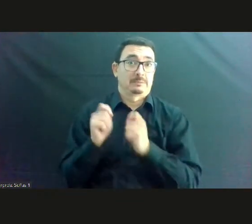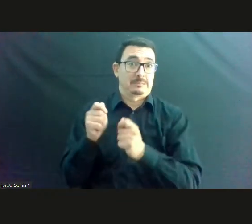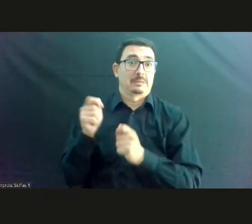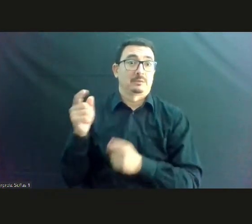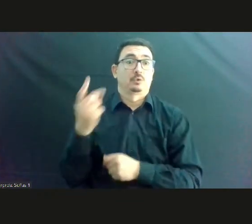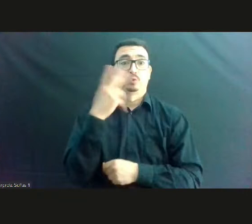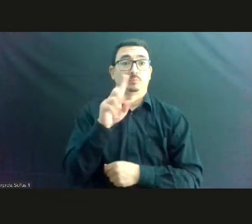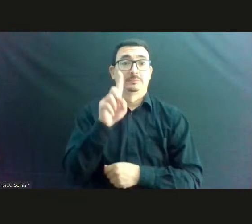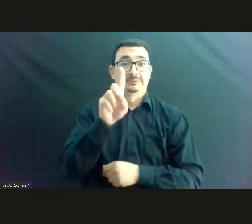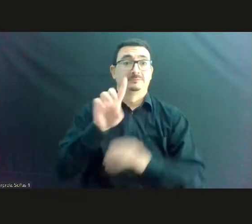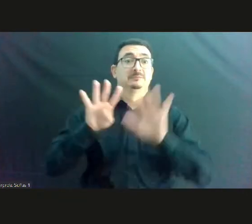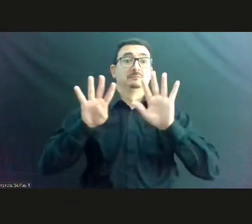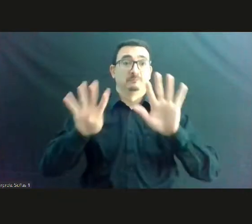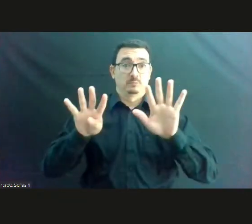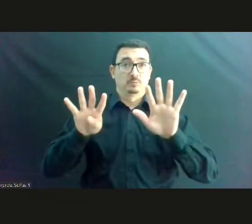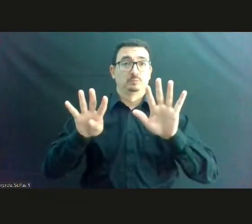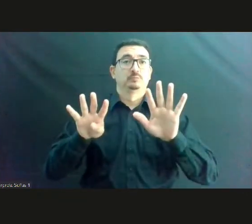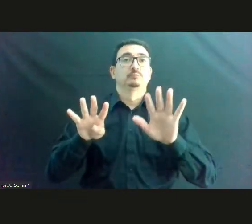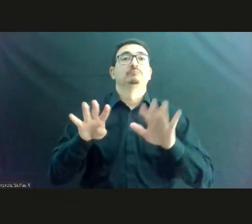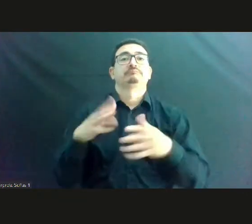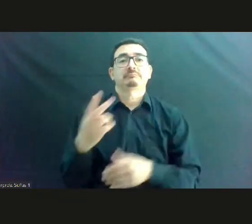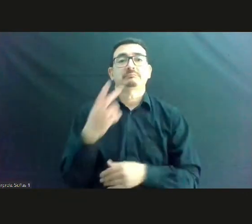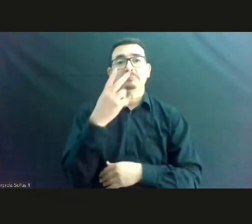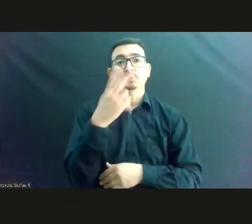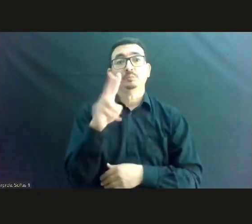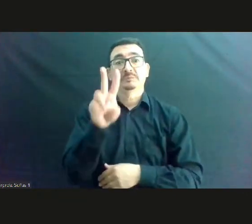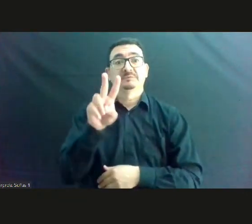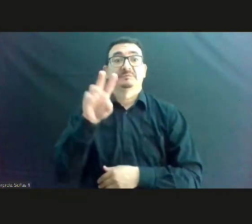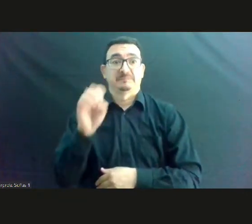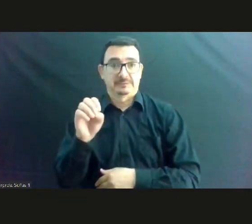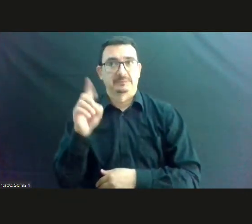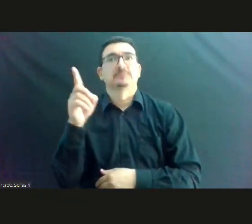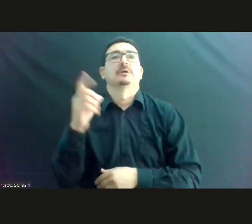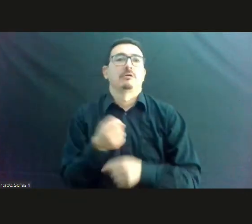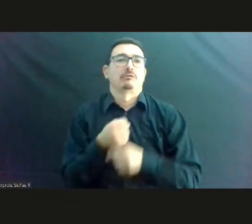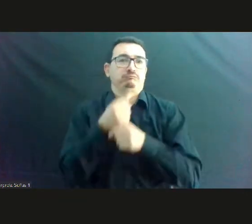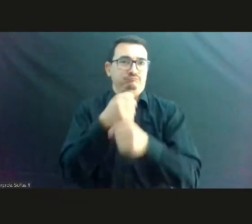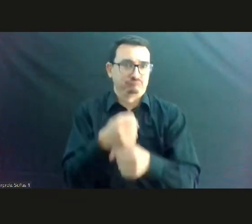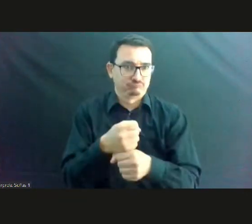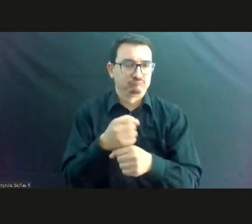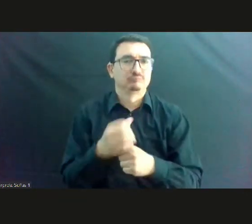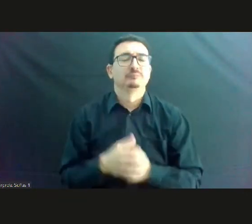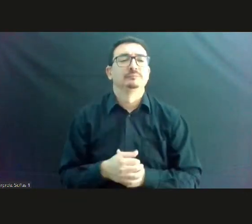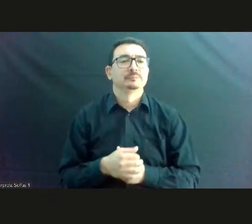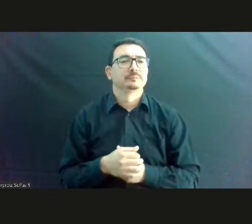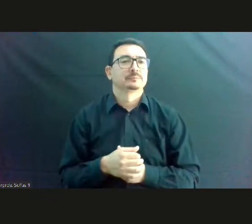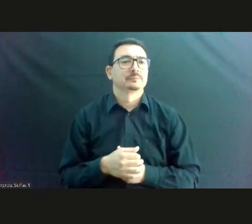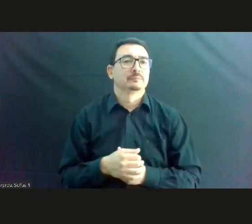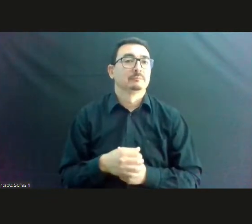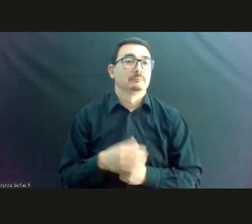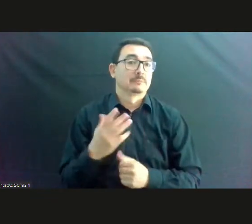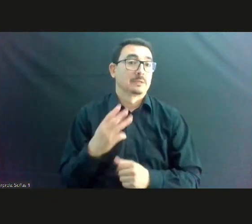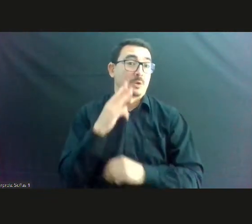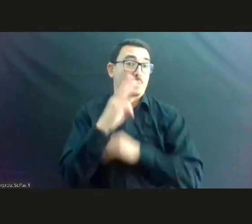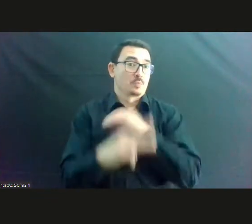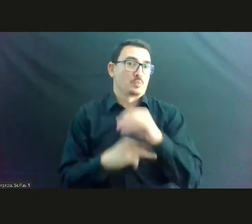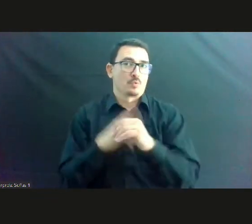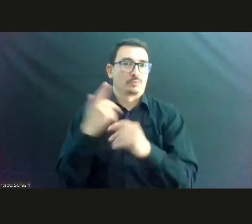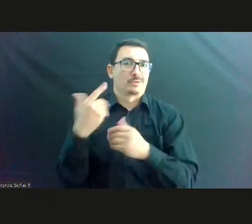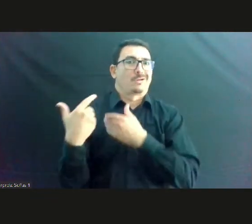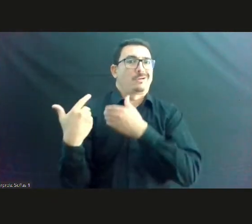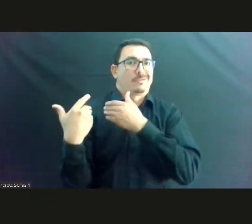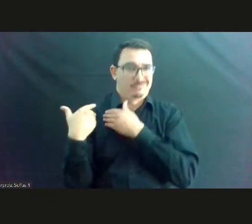She was also appointed by the President of the Human Rights Council Gender Focus Point for cases of sexual and gender-based